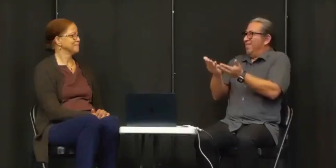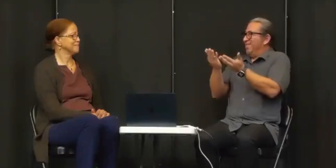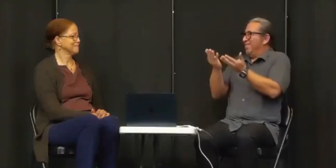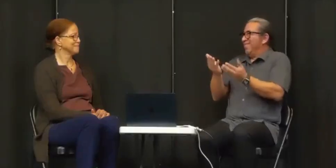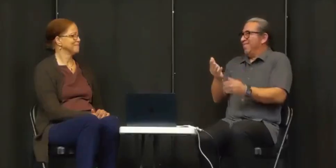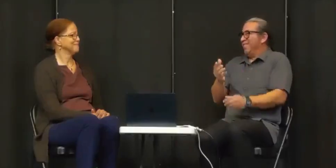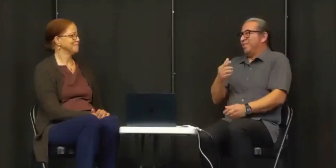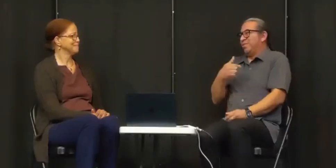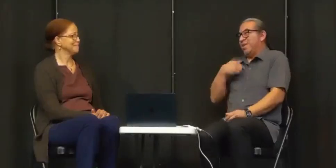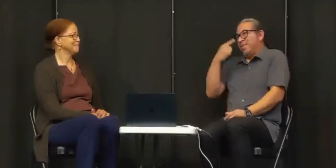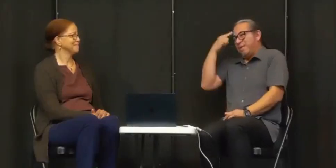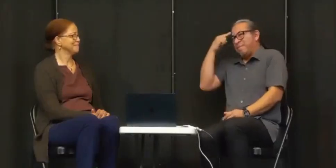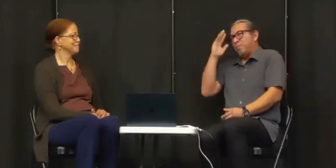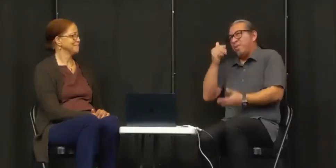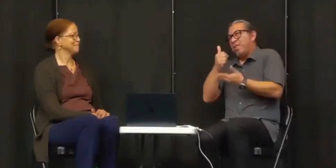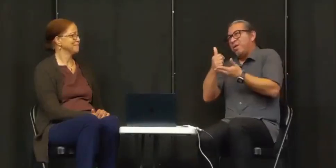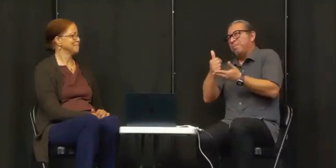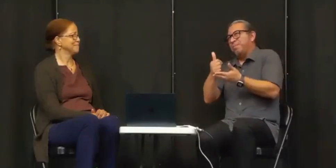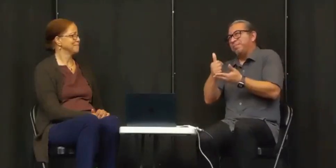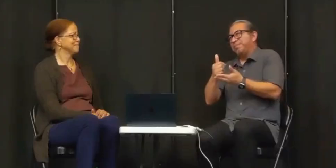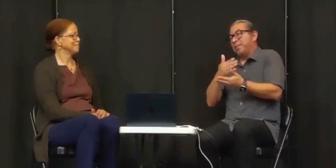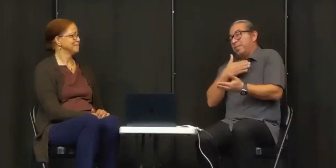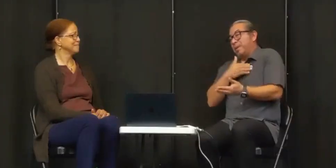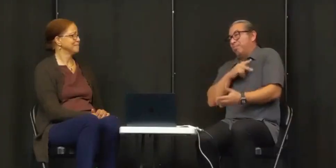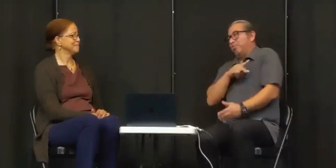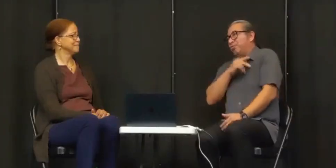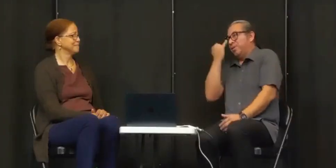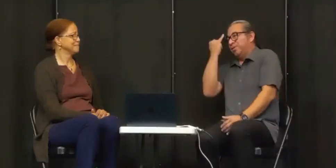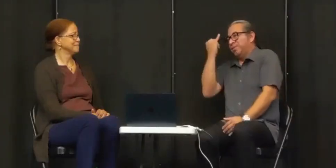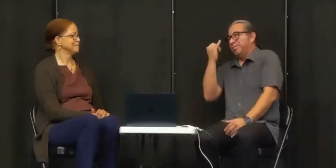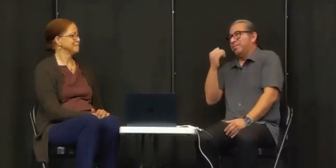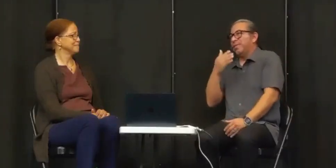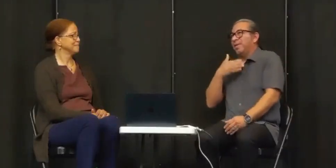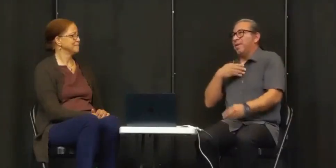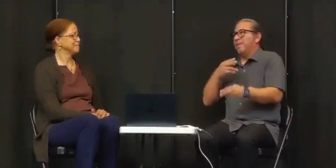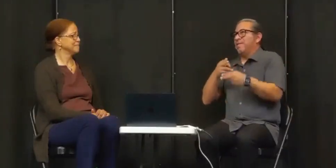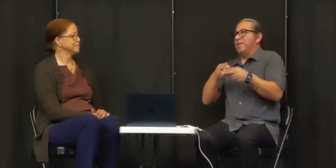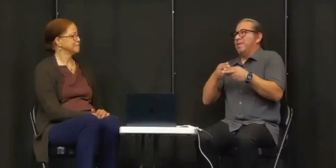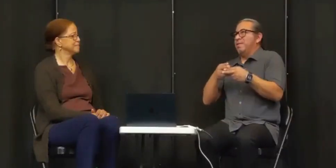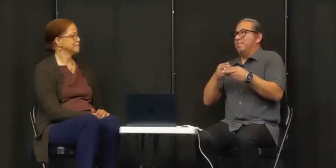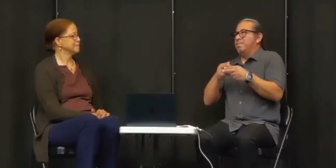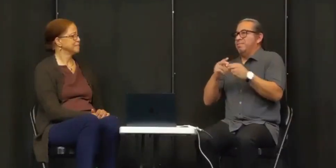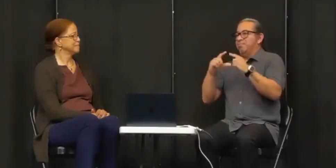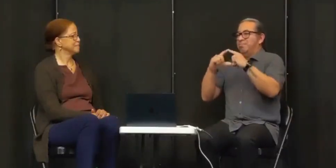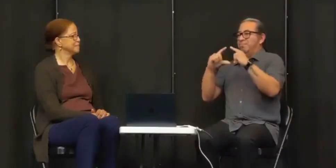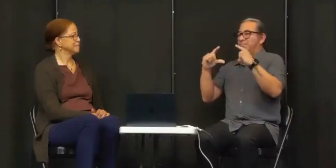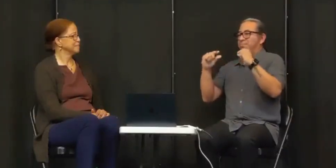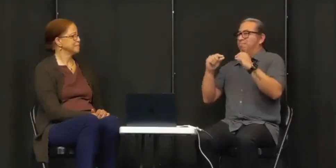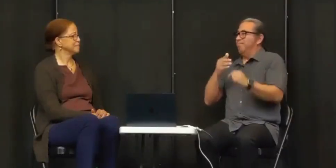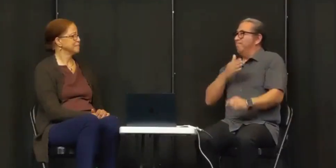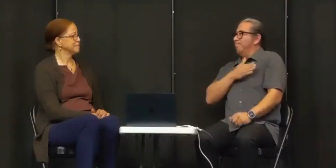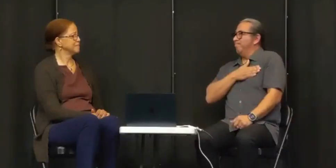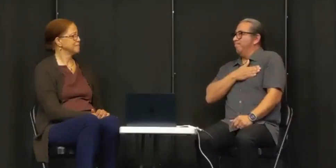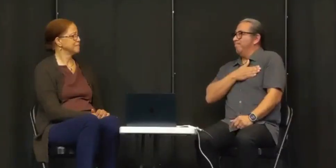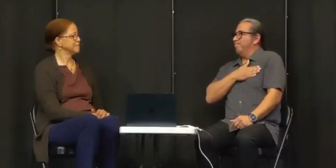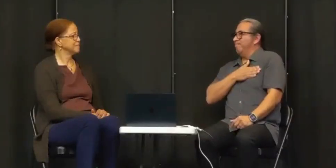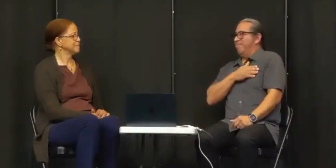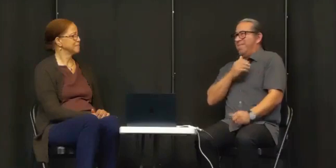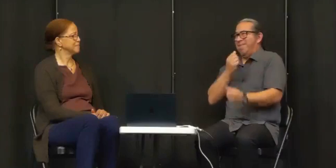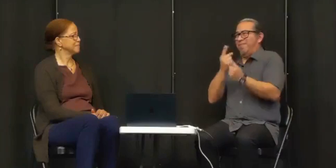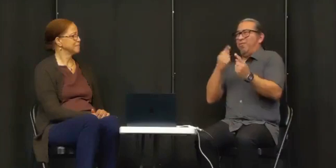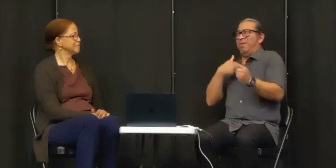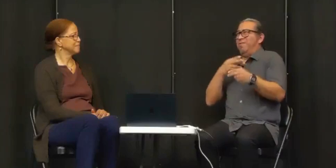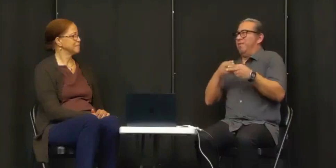like, I don't know who you are. So I think my personal idea in that is, have a name tag on